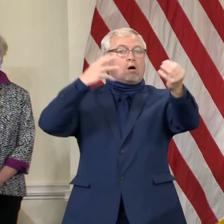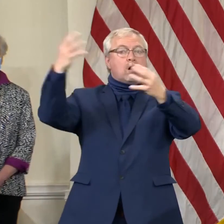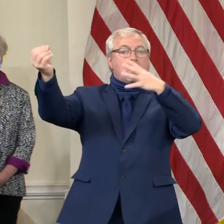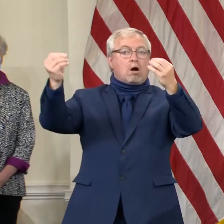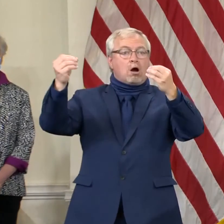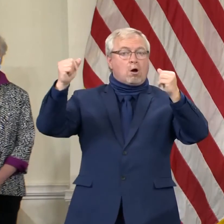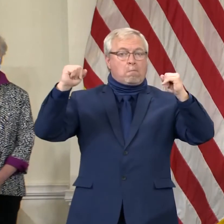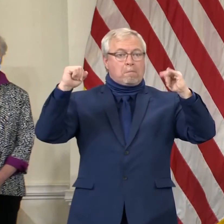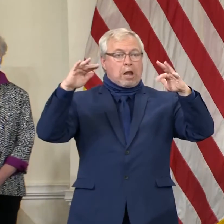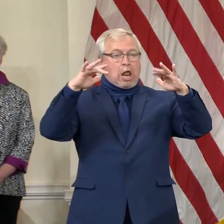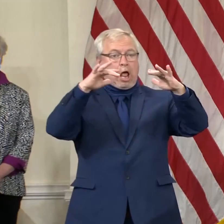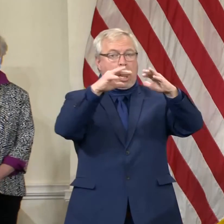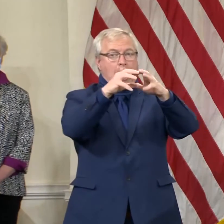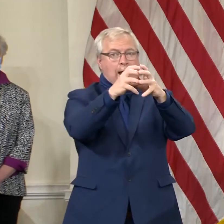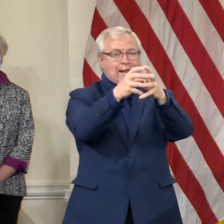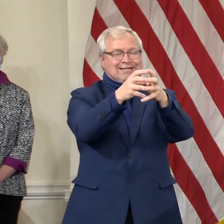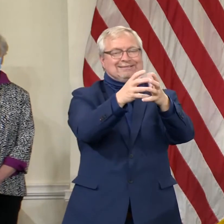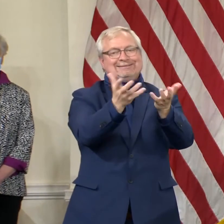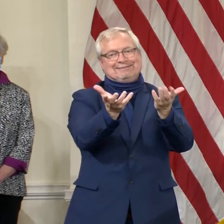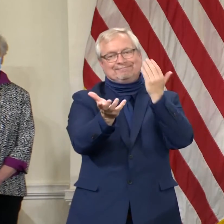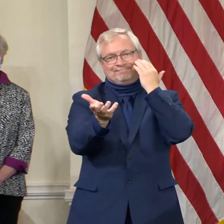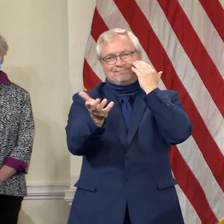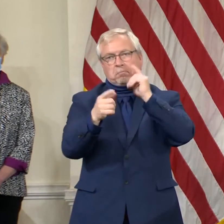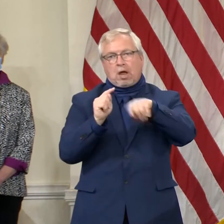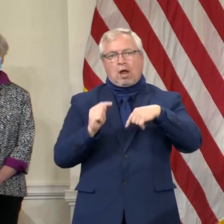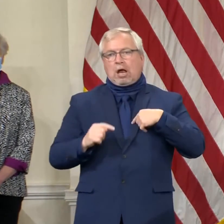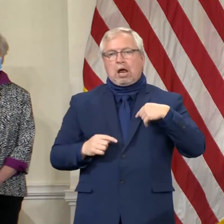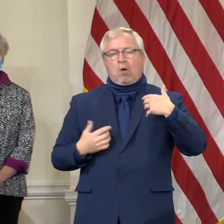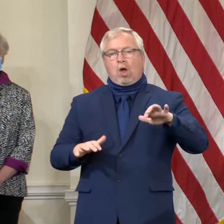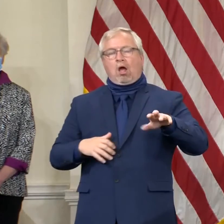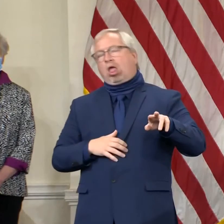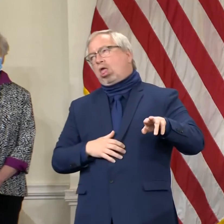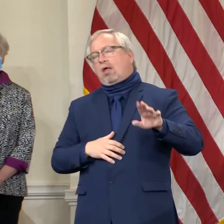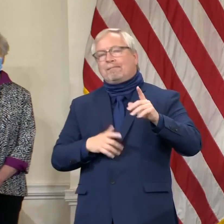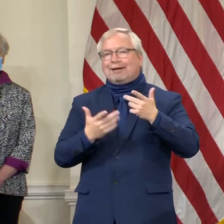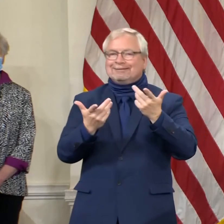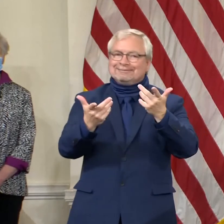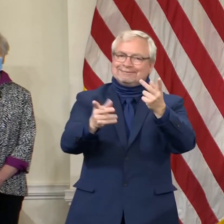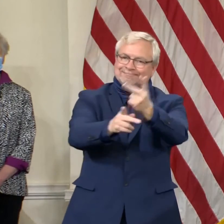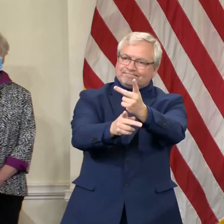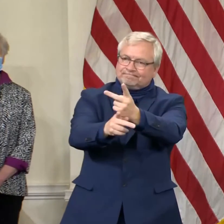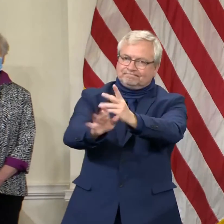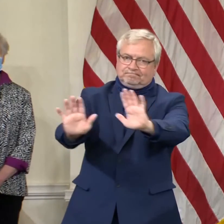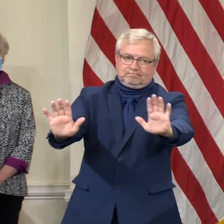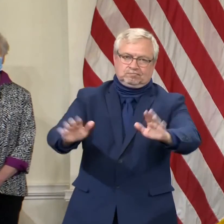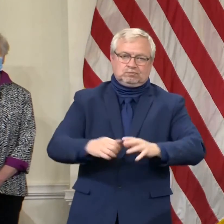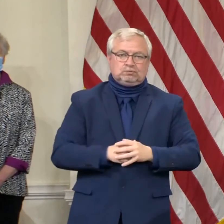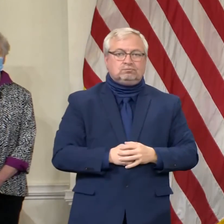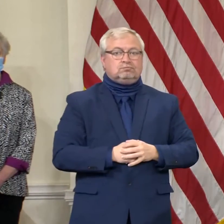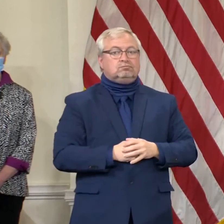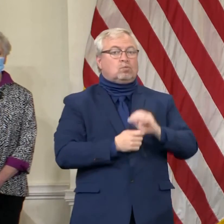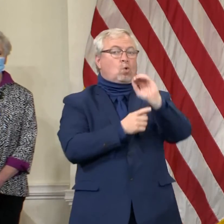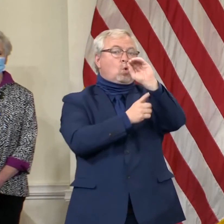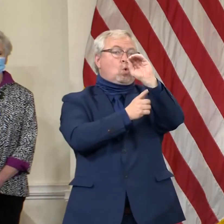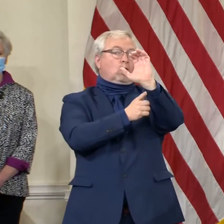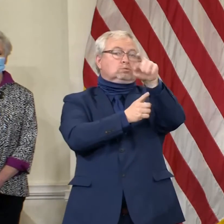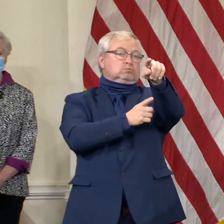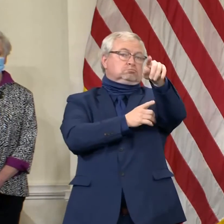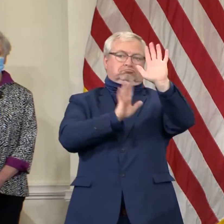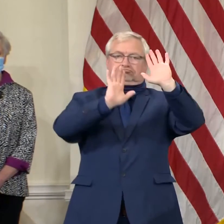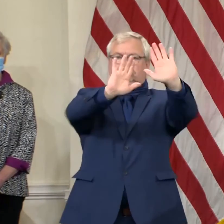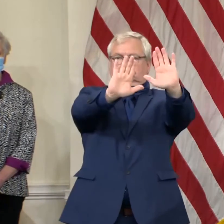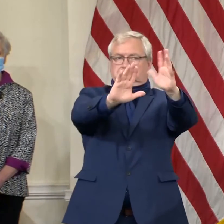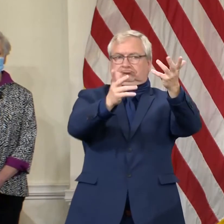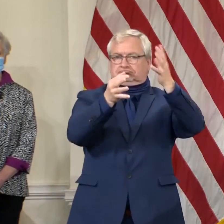not listening to that kind of advice. But Ocean City made their own decision about opening up. We've opened up the